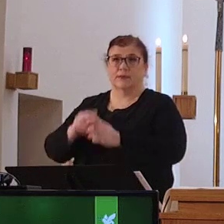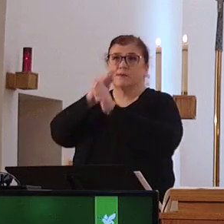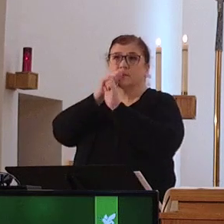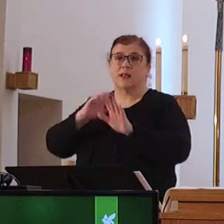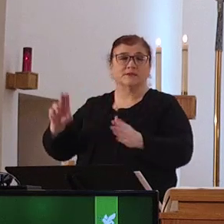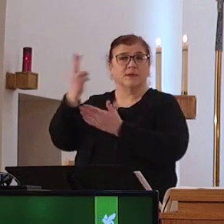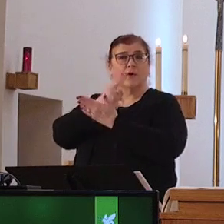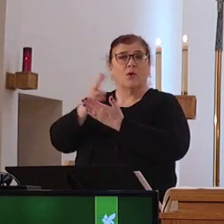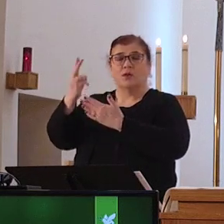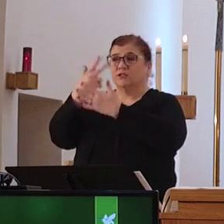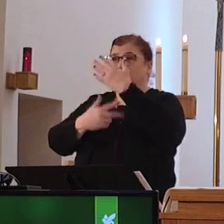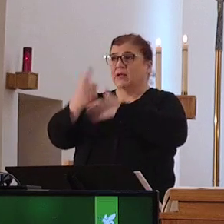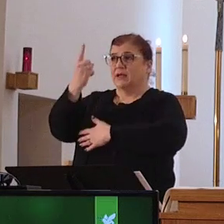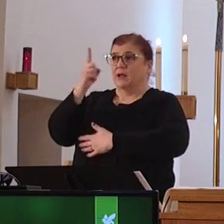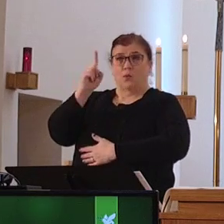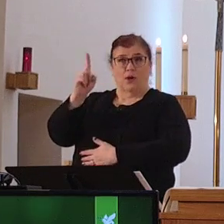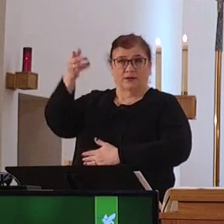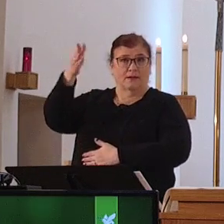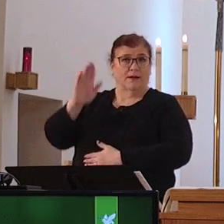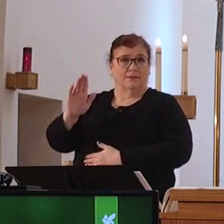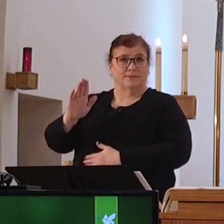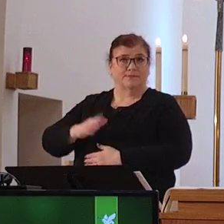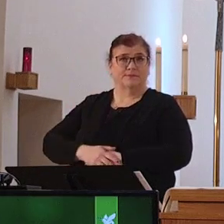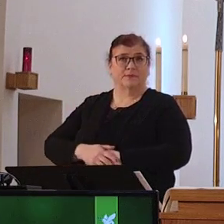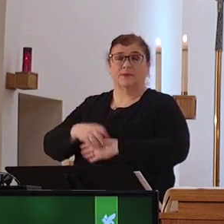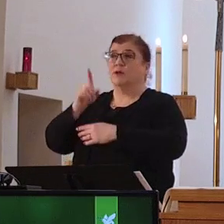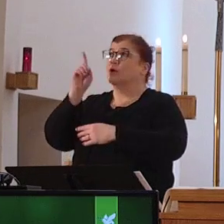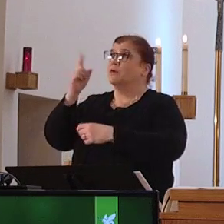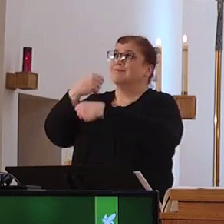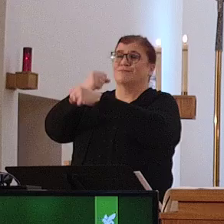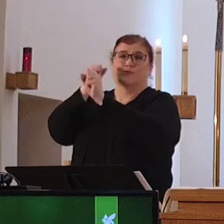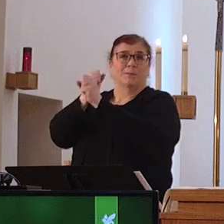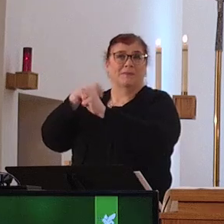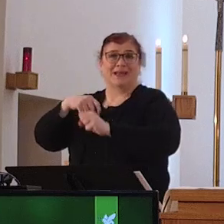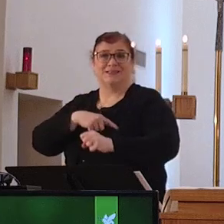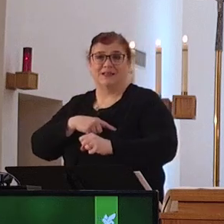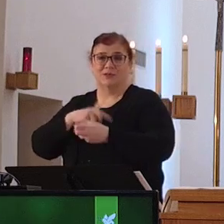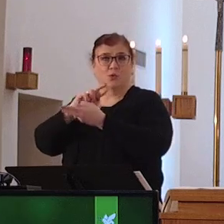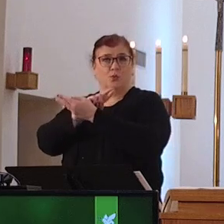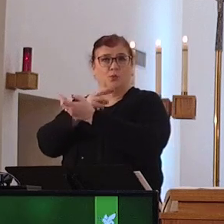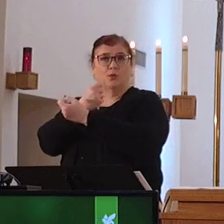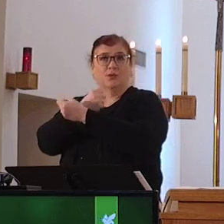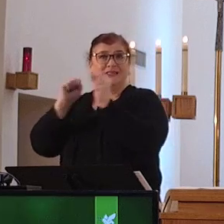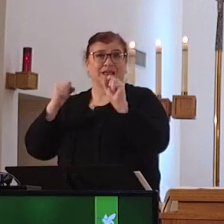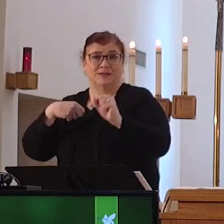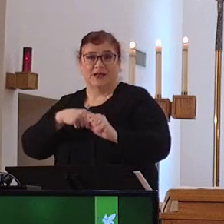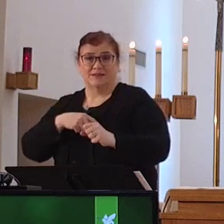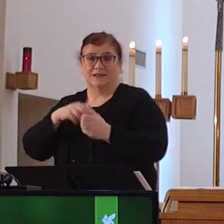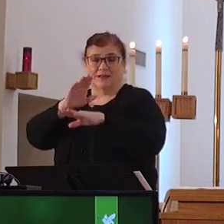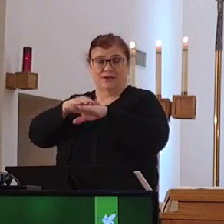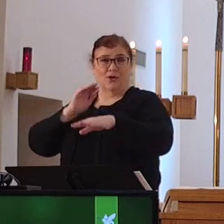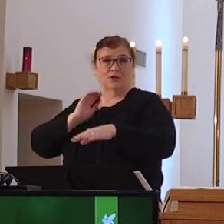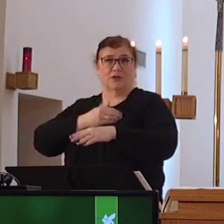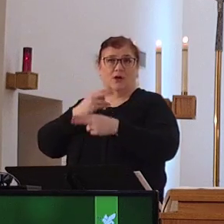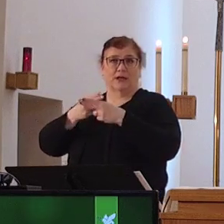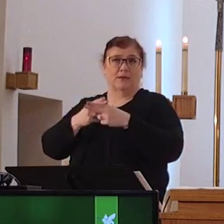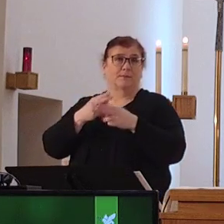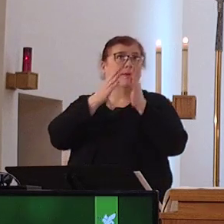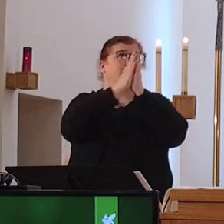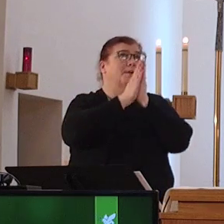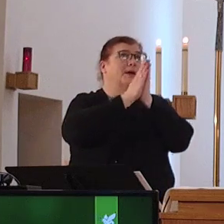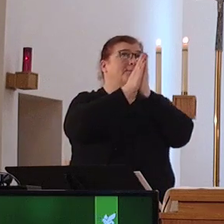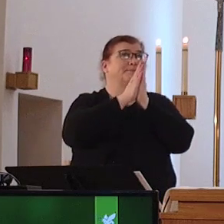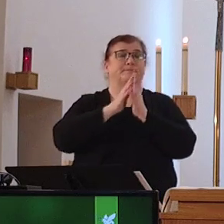Blessed be the Holy Trinity, one God, who creates us, redeems us, and calls us by name.